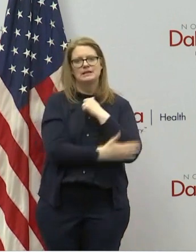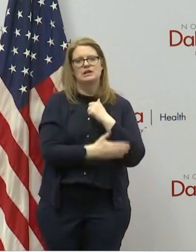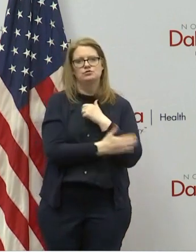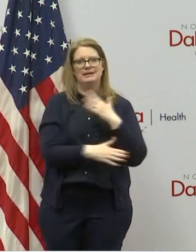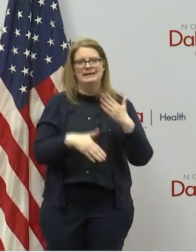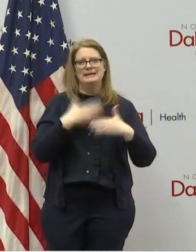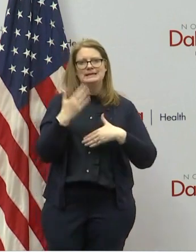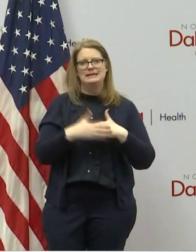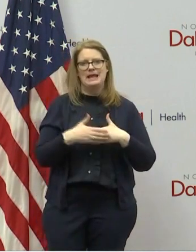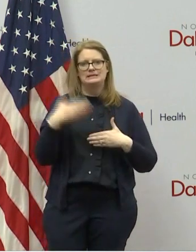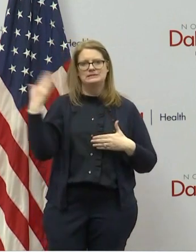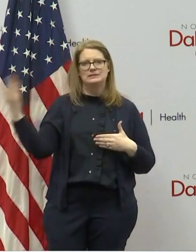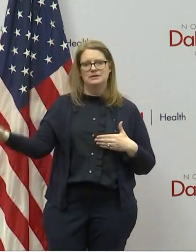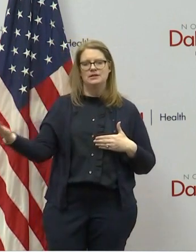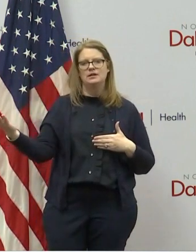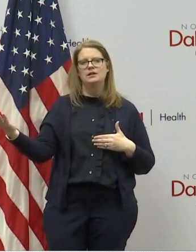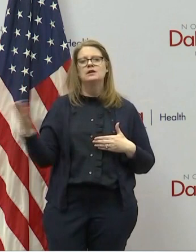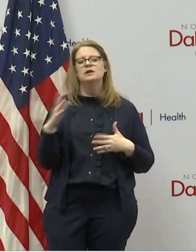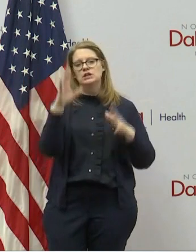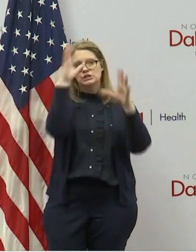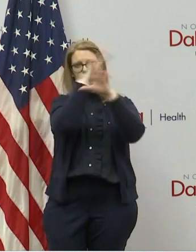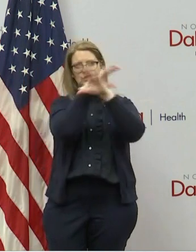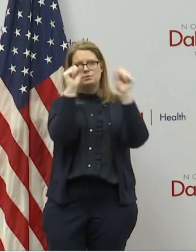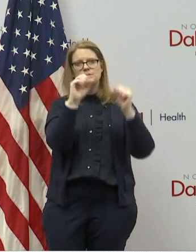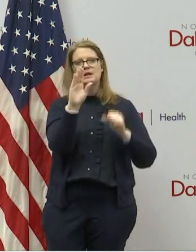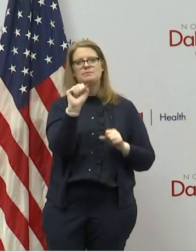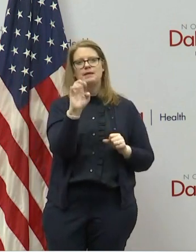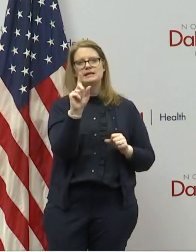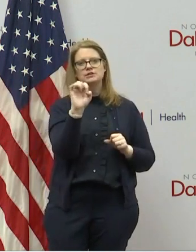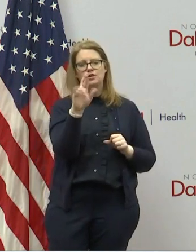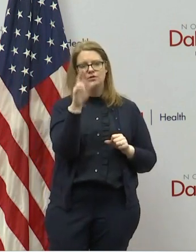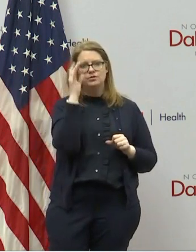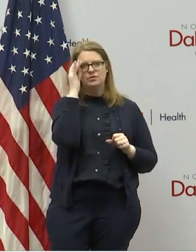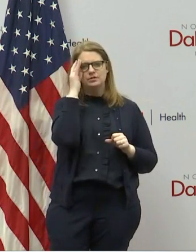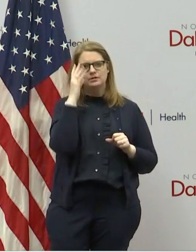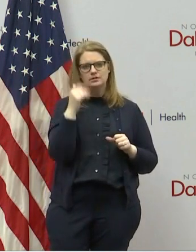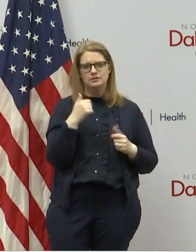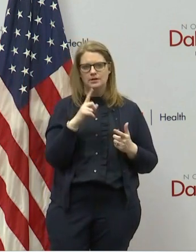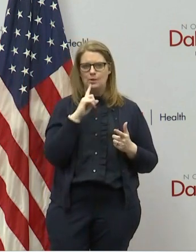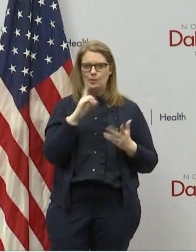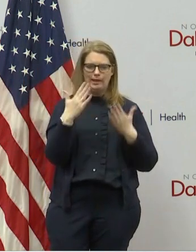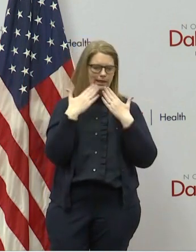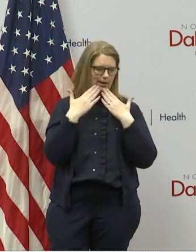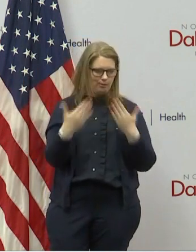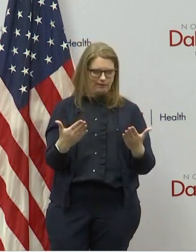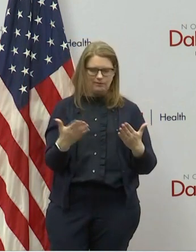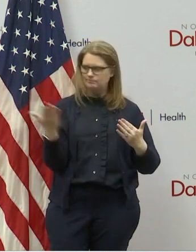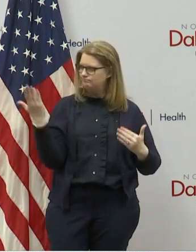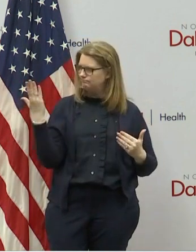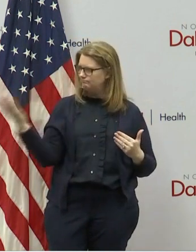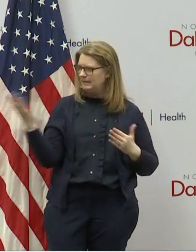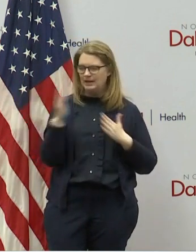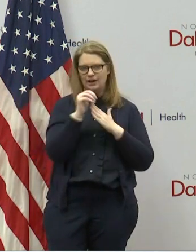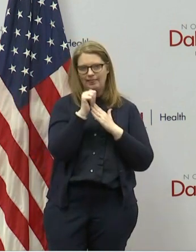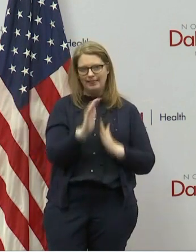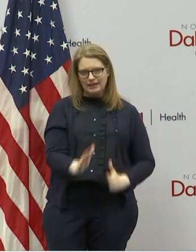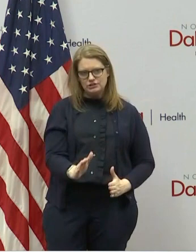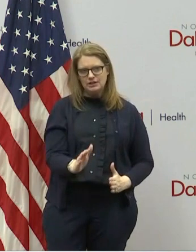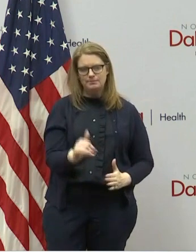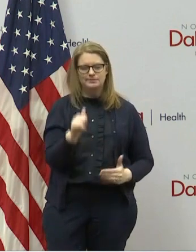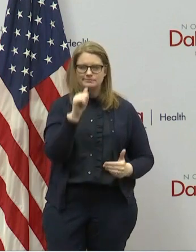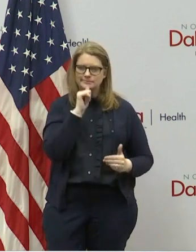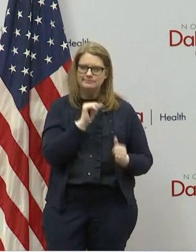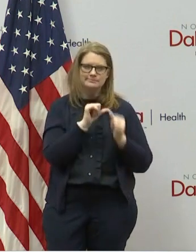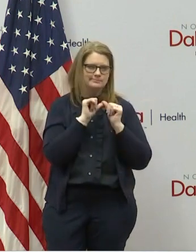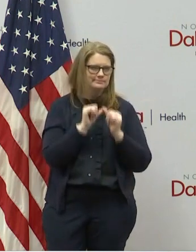Next up, I'd like to invite Superintendent Basler. We're so grateful to have her leadership, her tireless